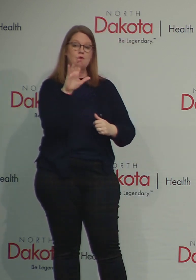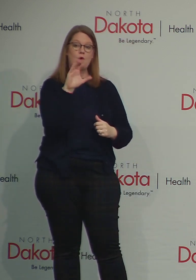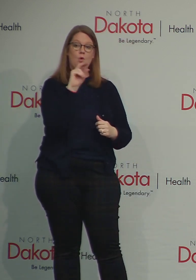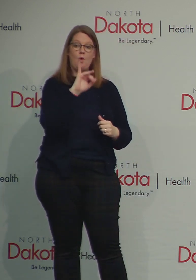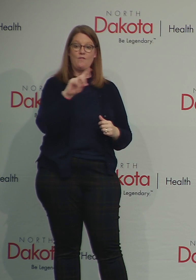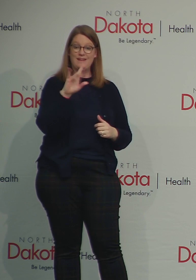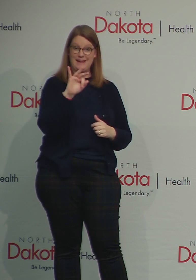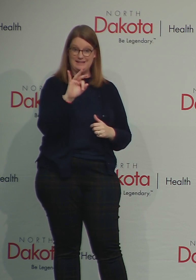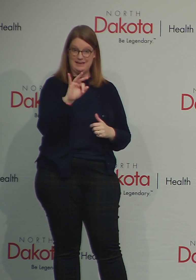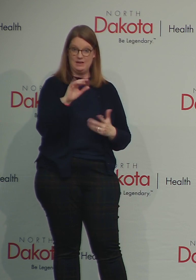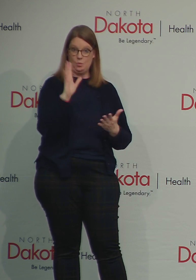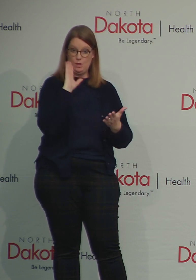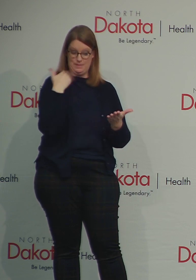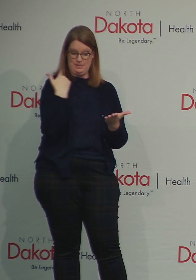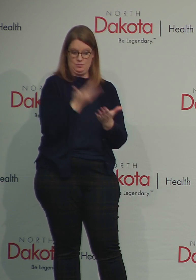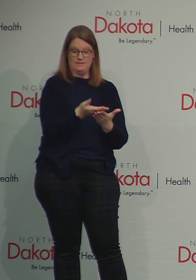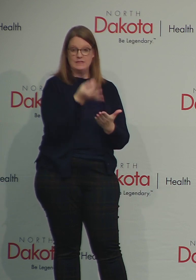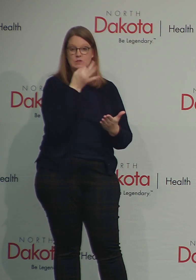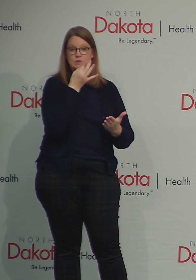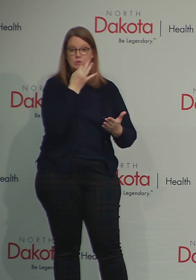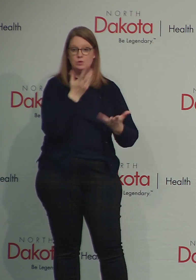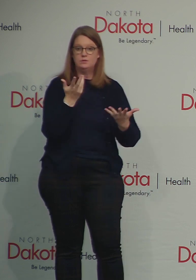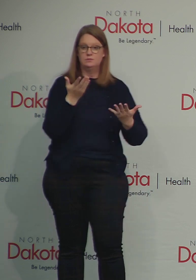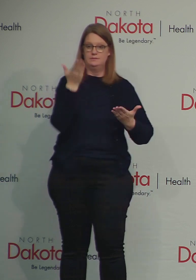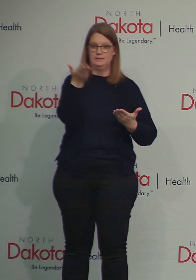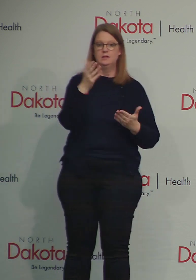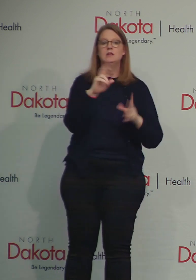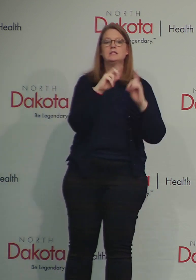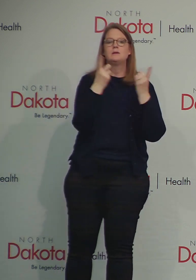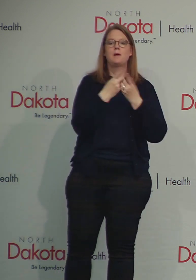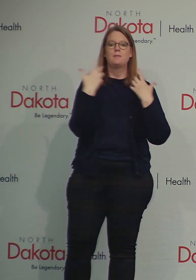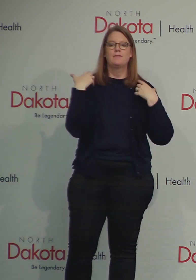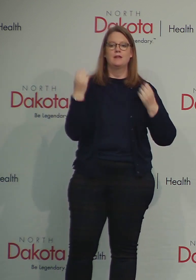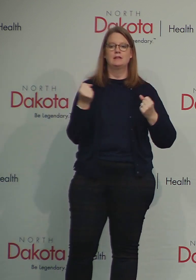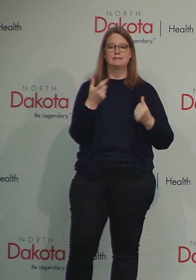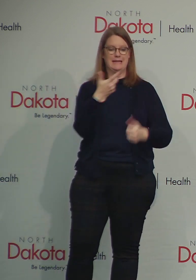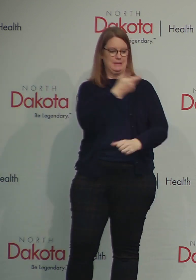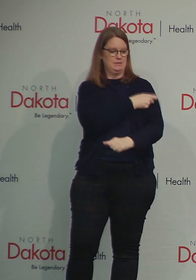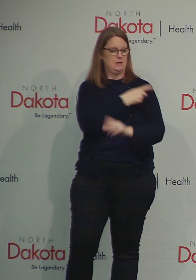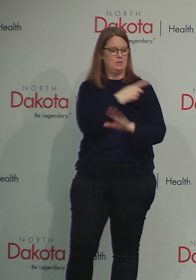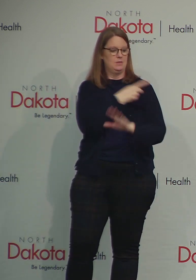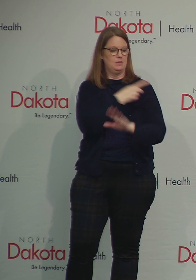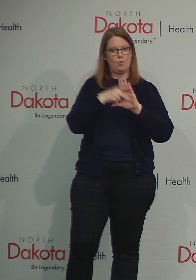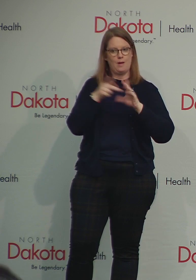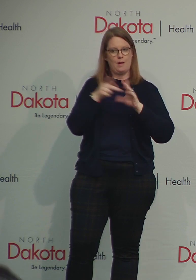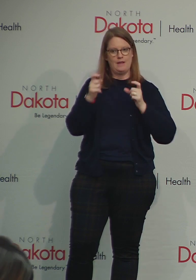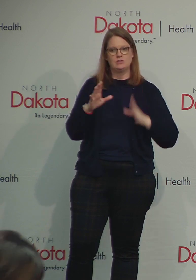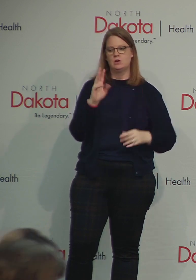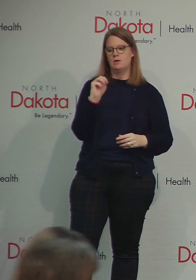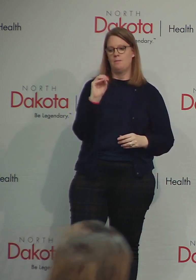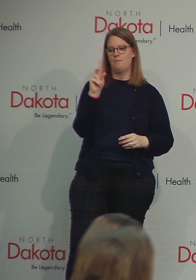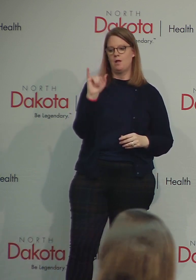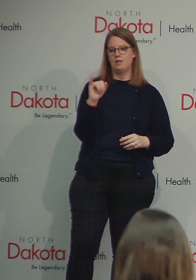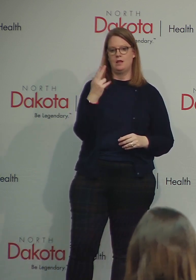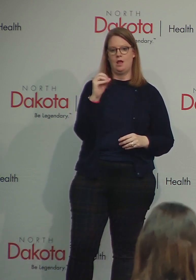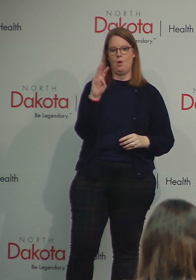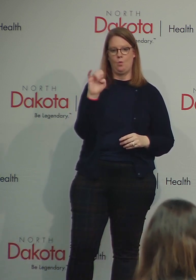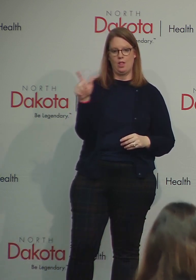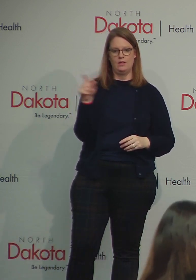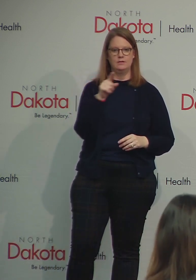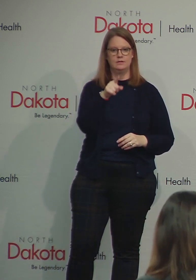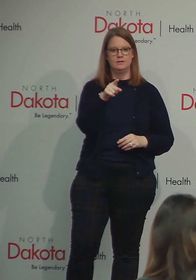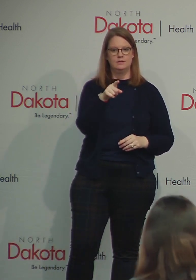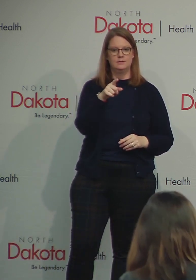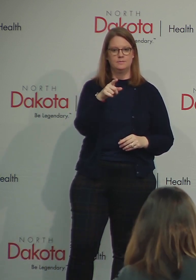arriving shortly. And here to give an update on this topic is the Department of Health's Immunization Program Manager, Molly Howell, and she